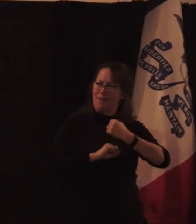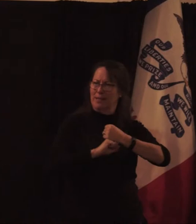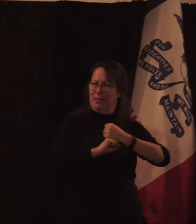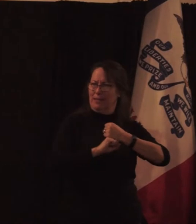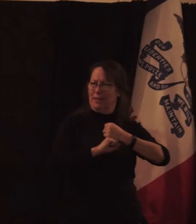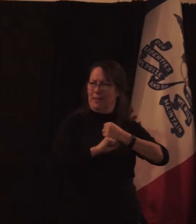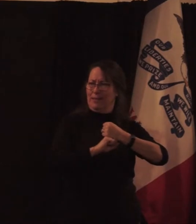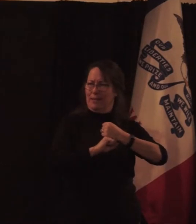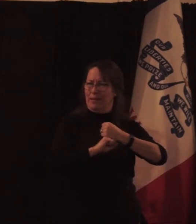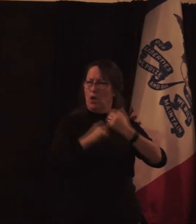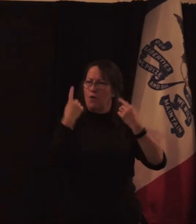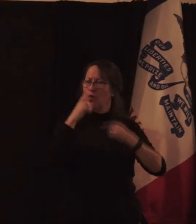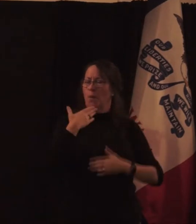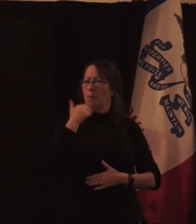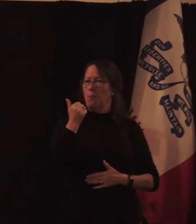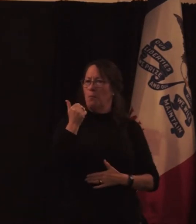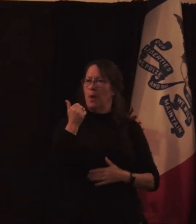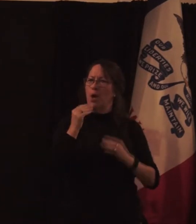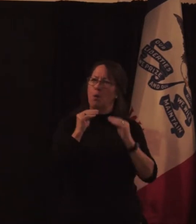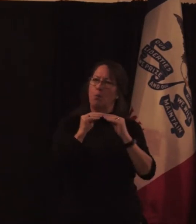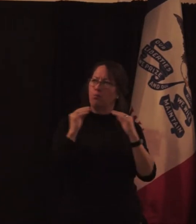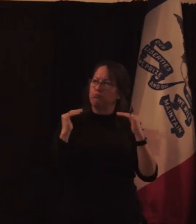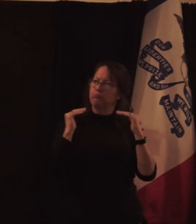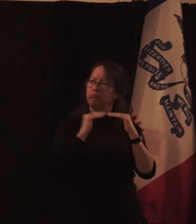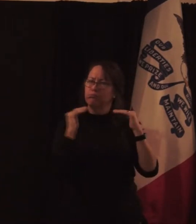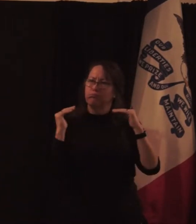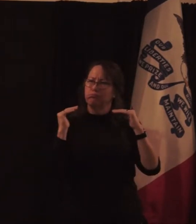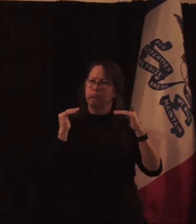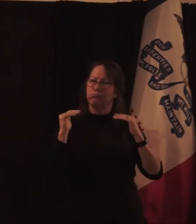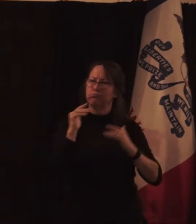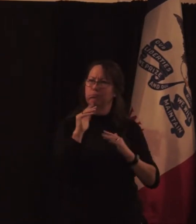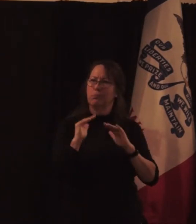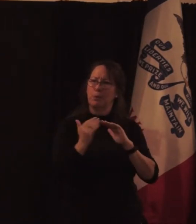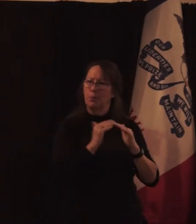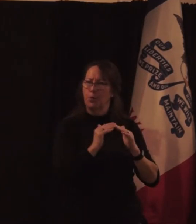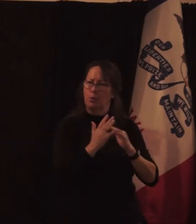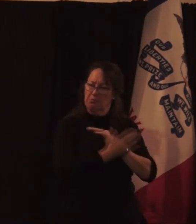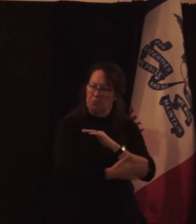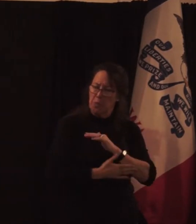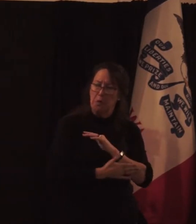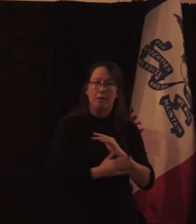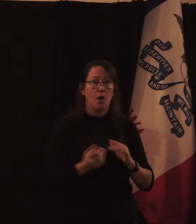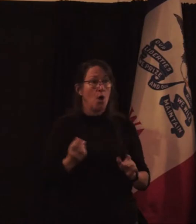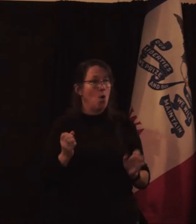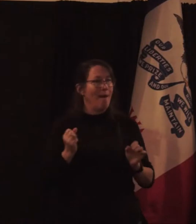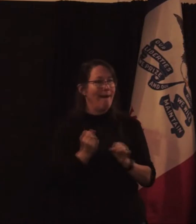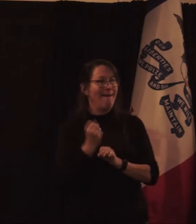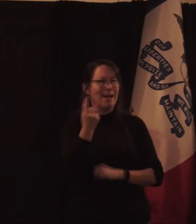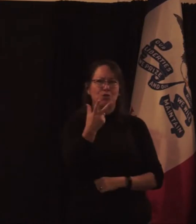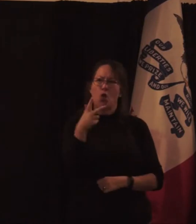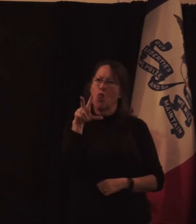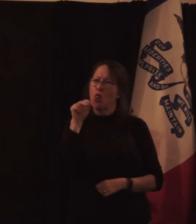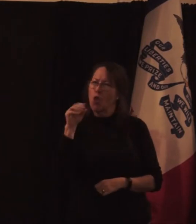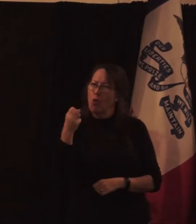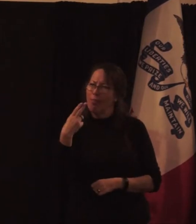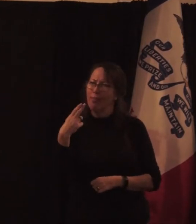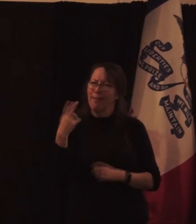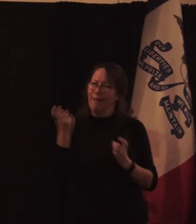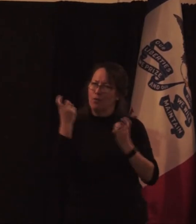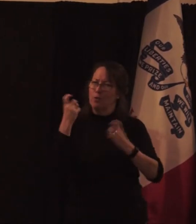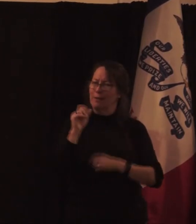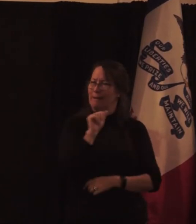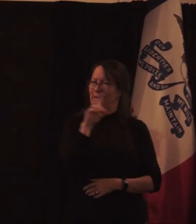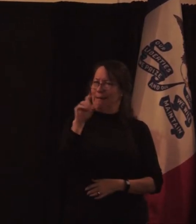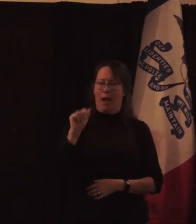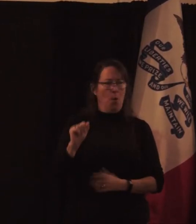advocating for a better, more just society. Well, okay, next year, 30th anniversary of the Americans with Disabilities